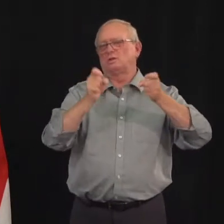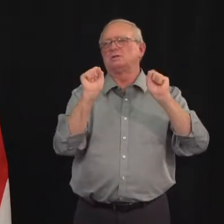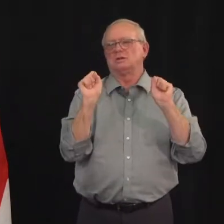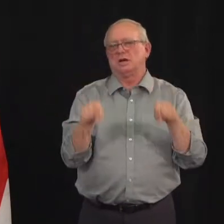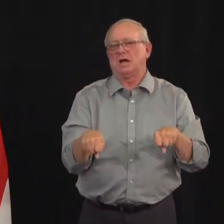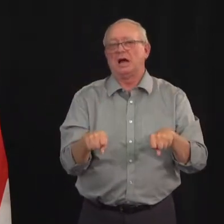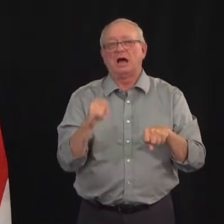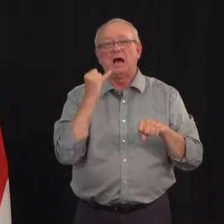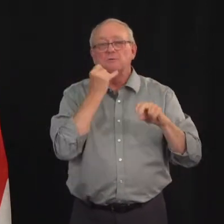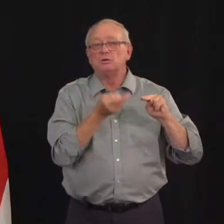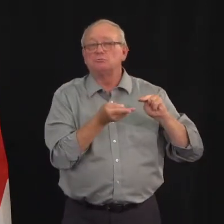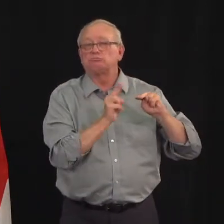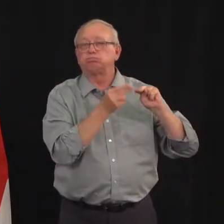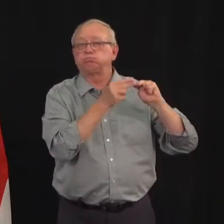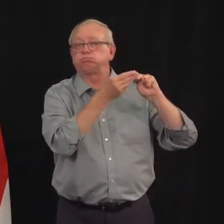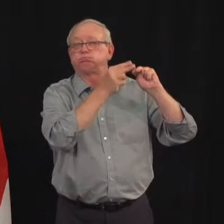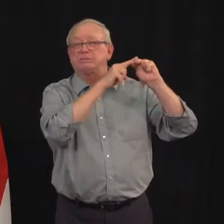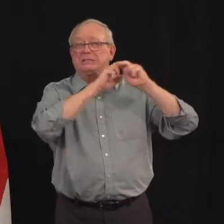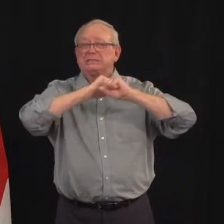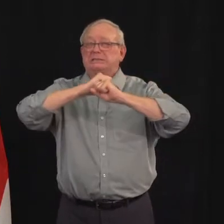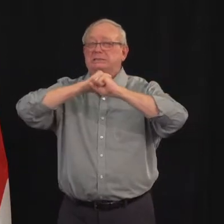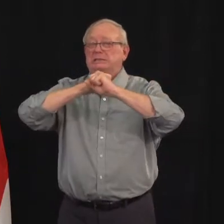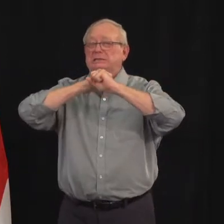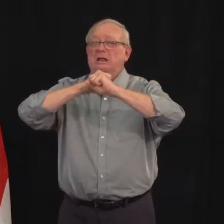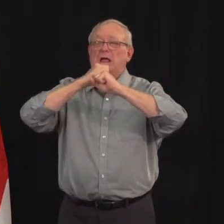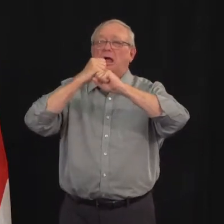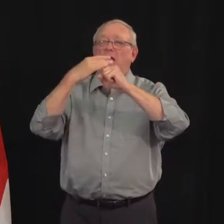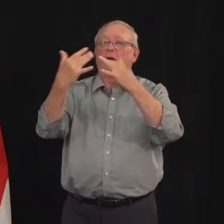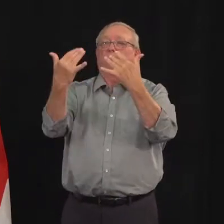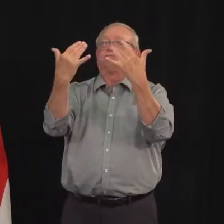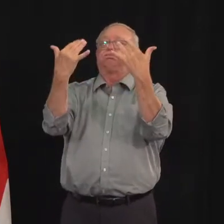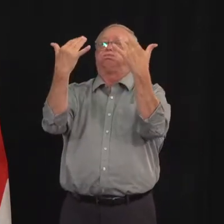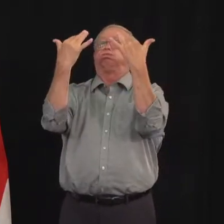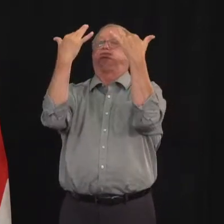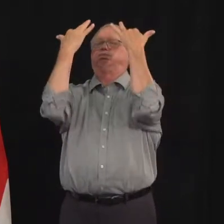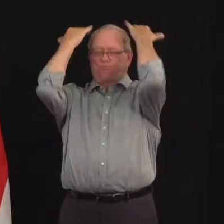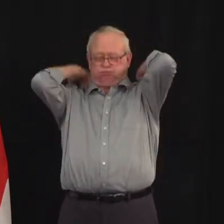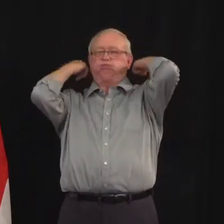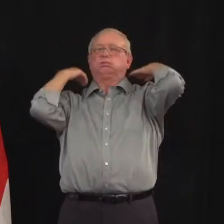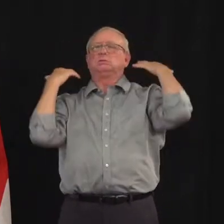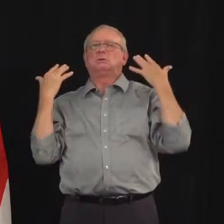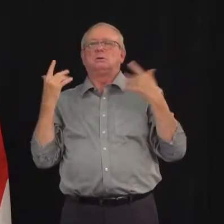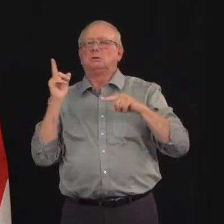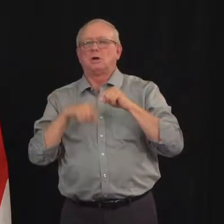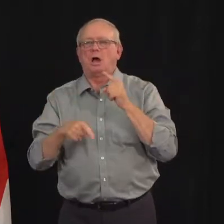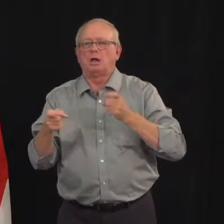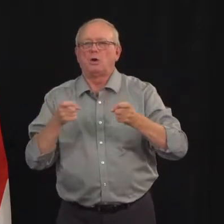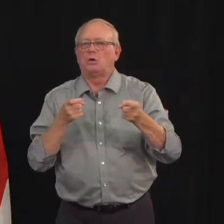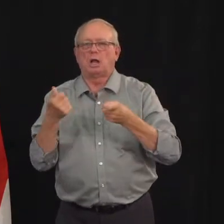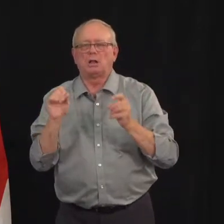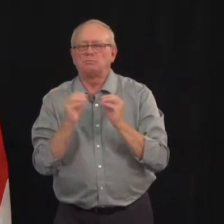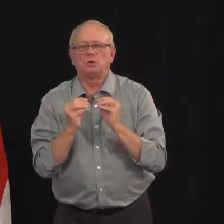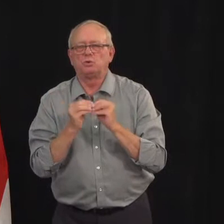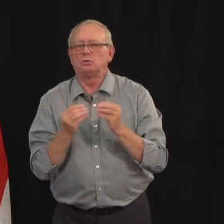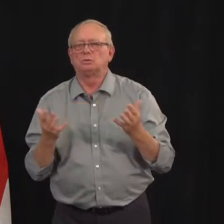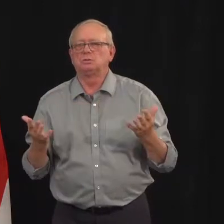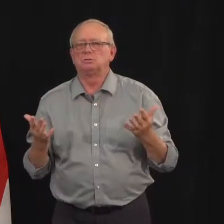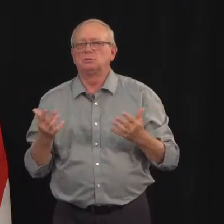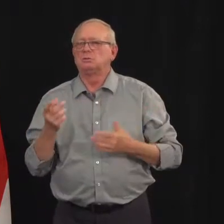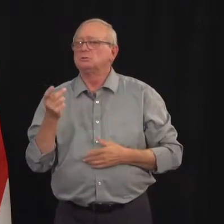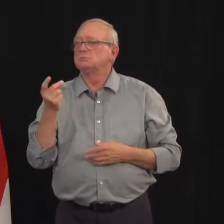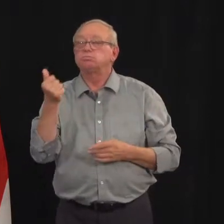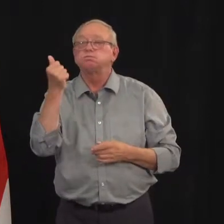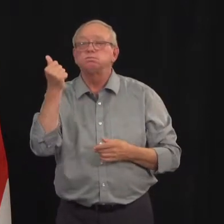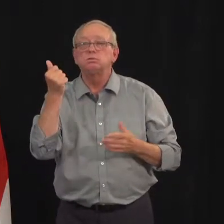breaches get so large that we become swamped with cases that overwhelm our system. This can happen quickly if we let our guard